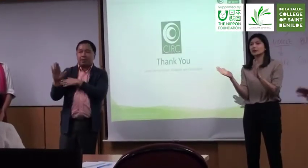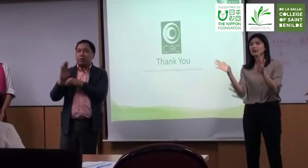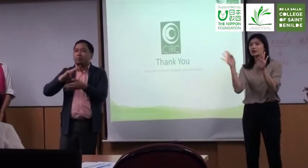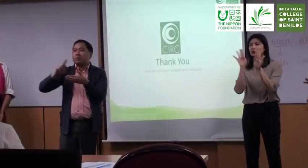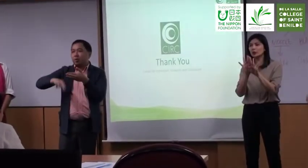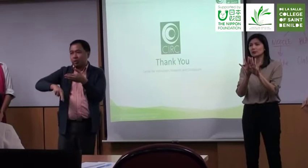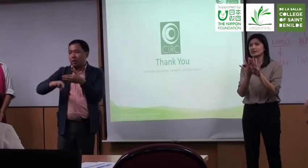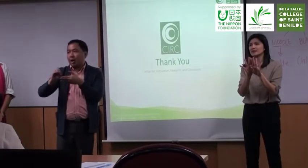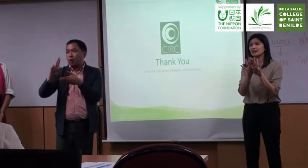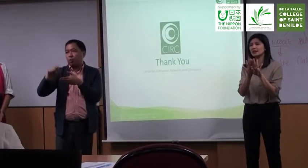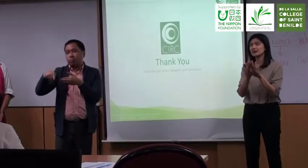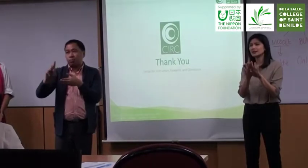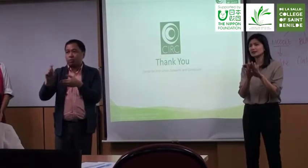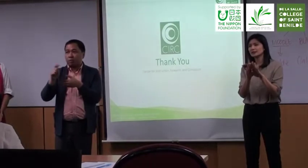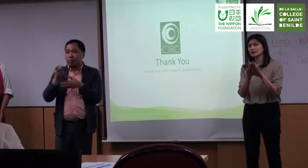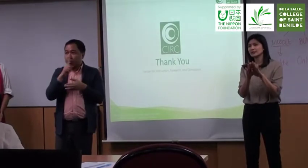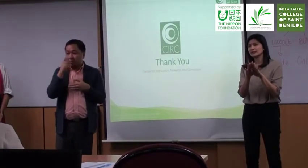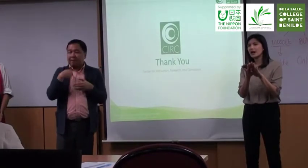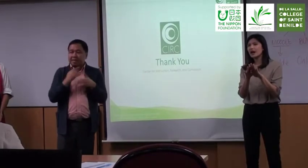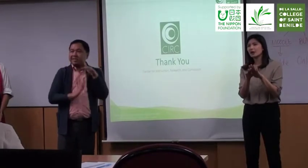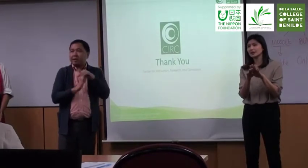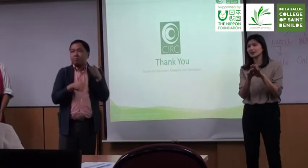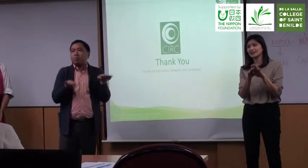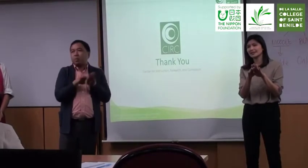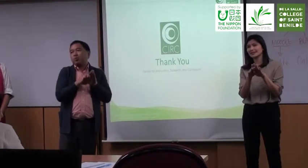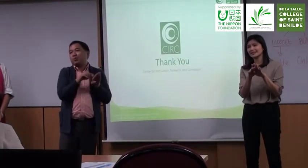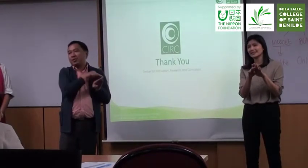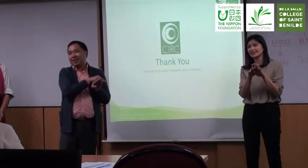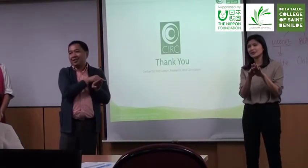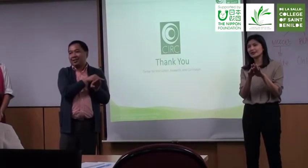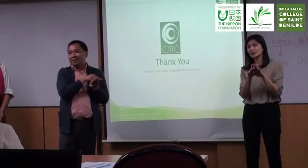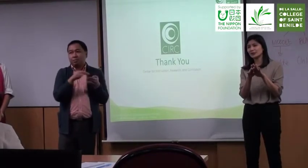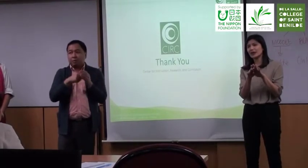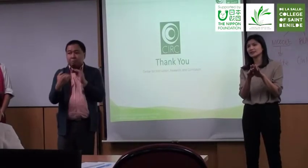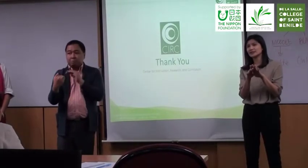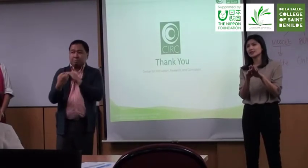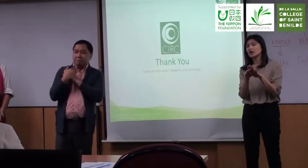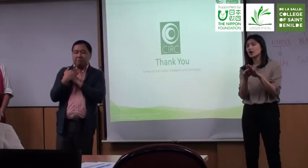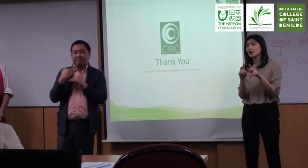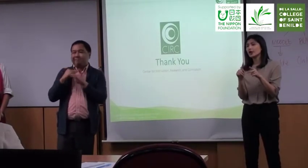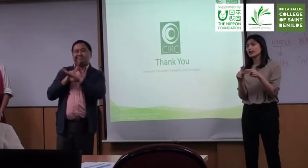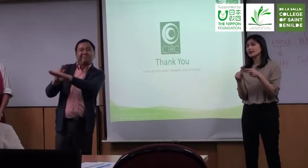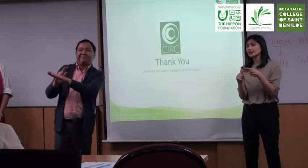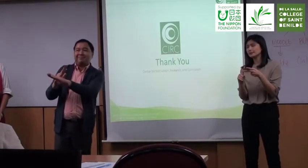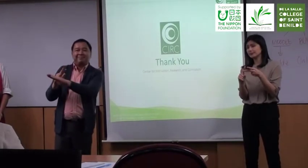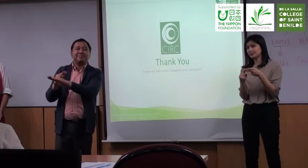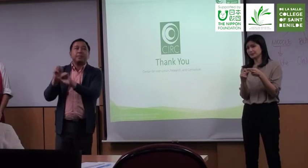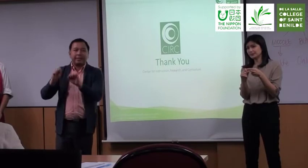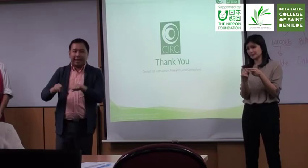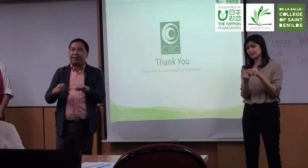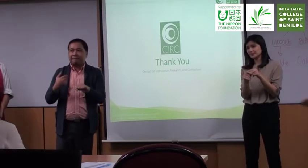output. Otherwise, you'd close the account. You can do that. Or